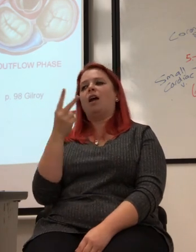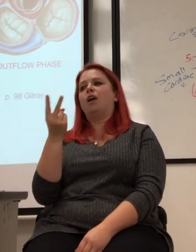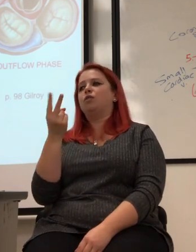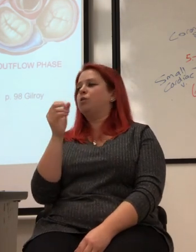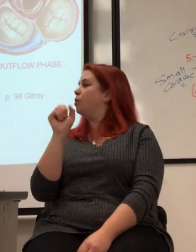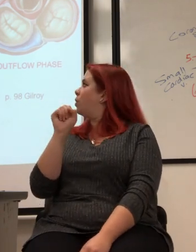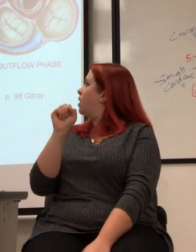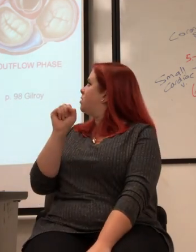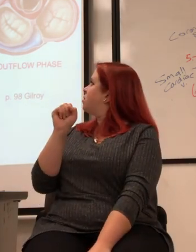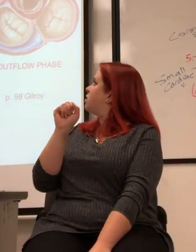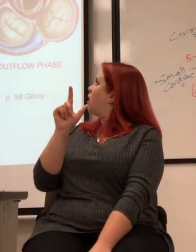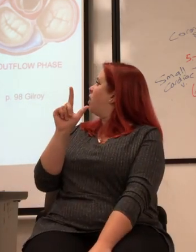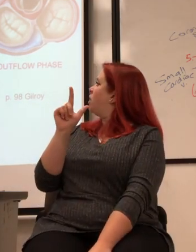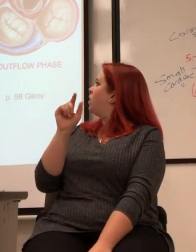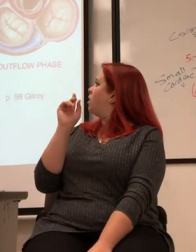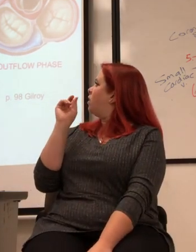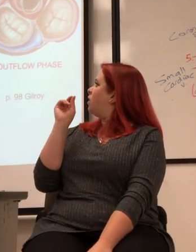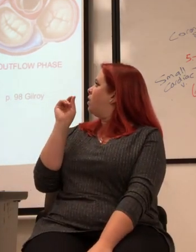Which two are open here?